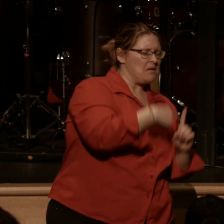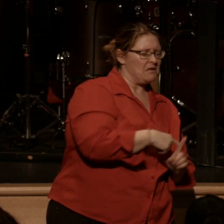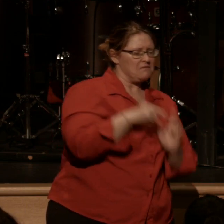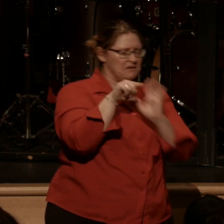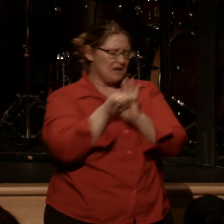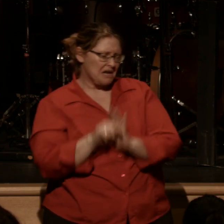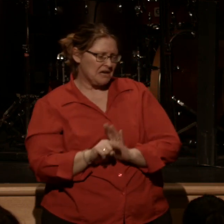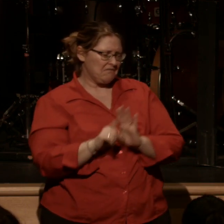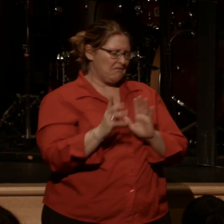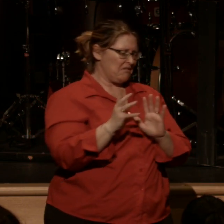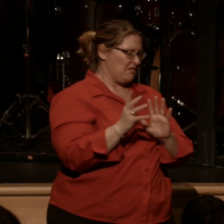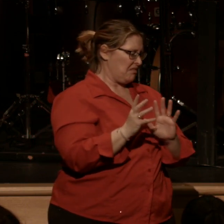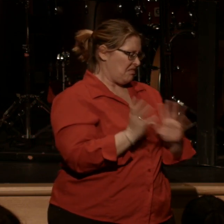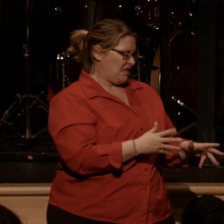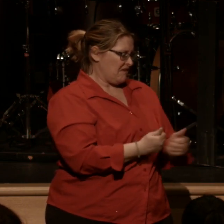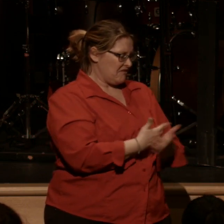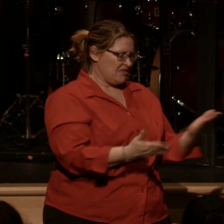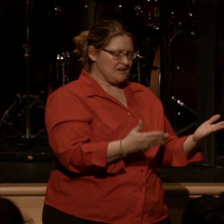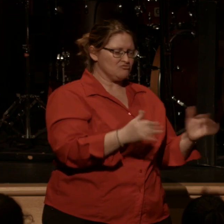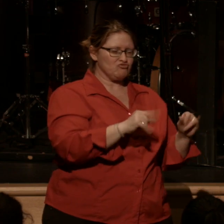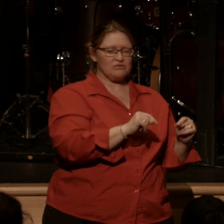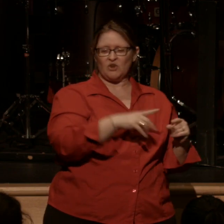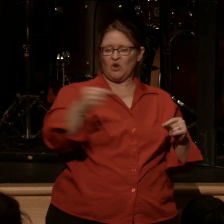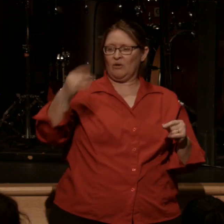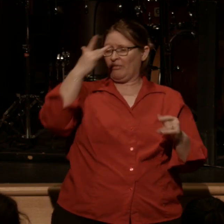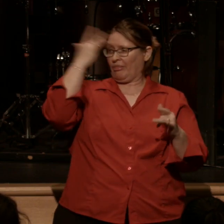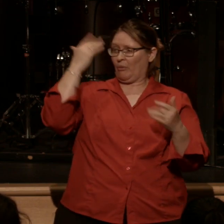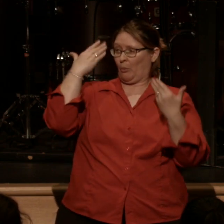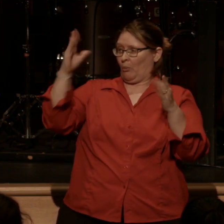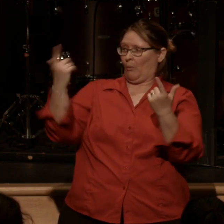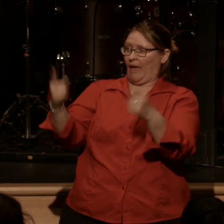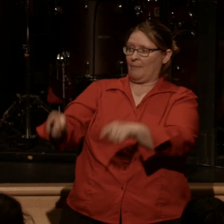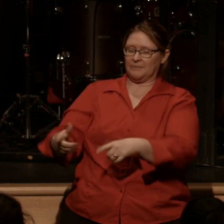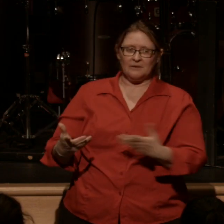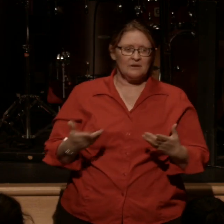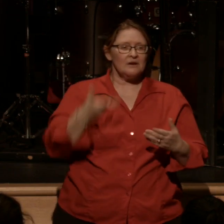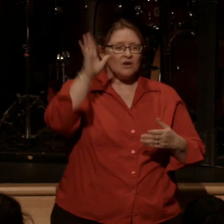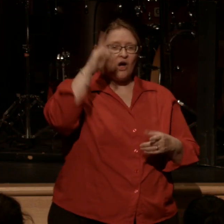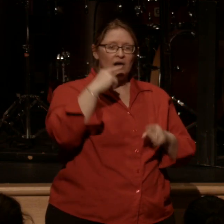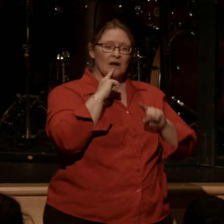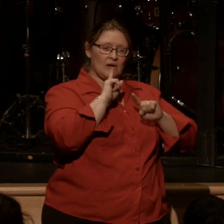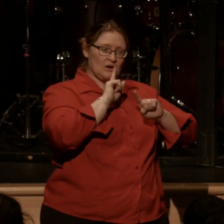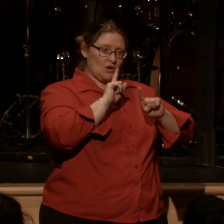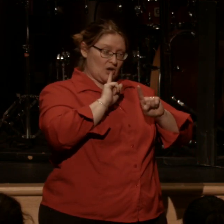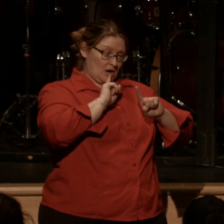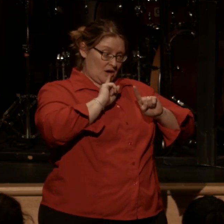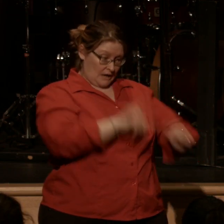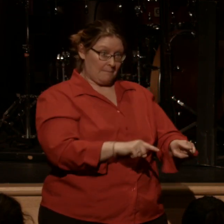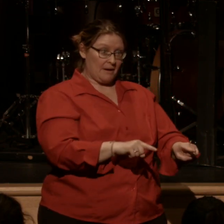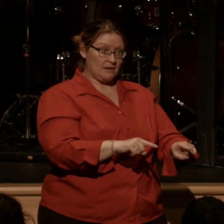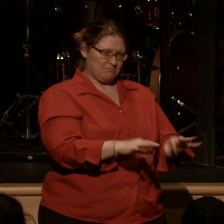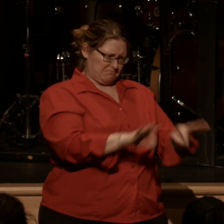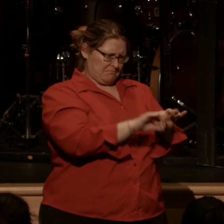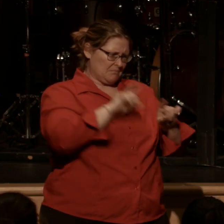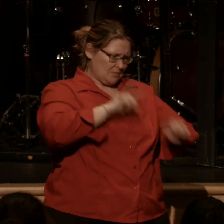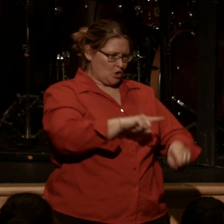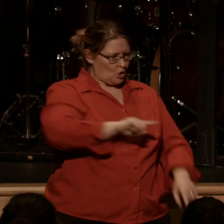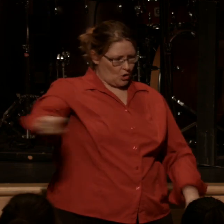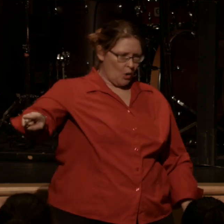of leaving everything and just following blindly. God gives Abraham an imperative command,